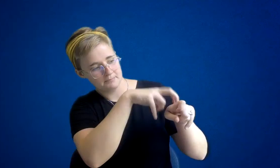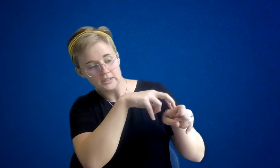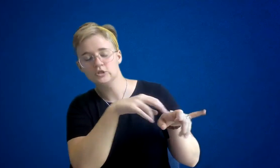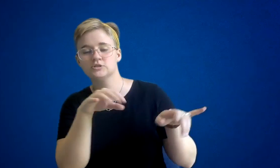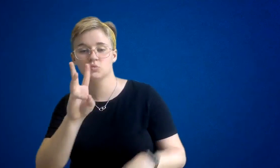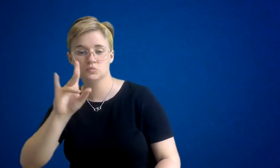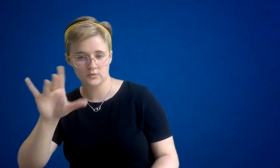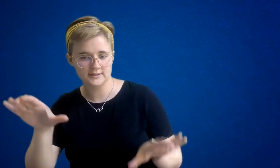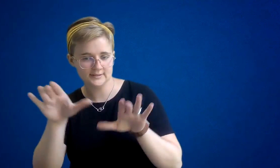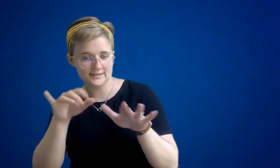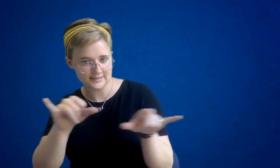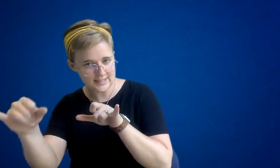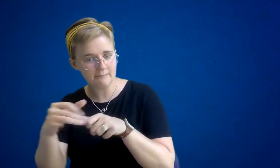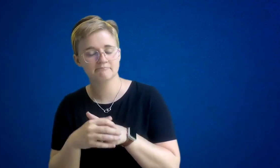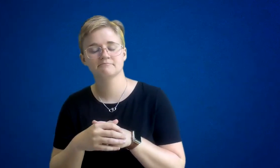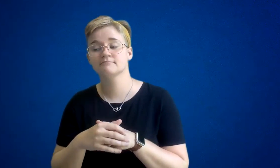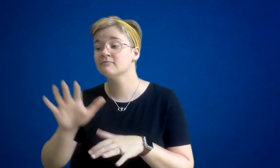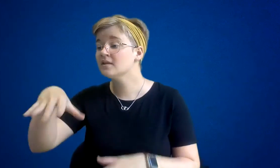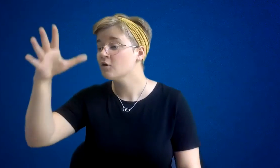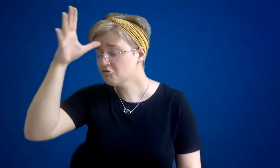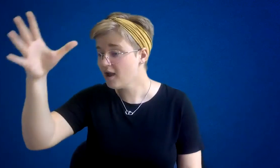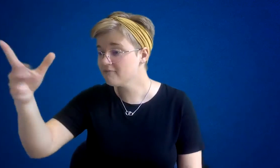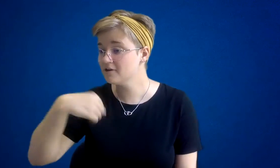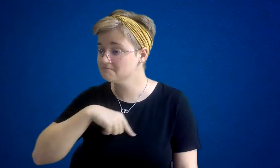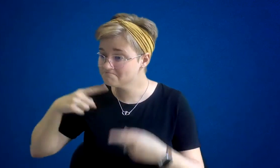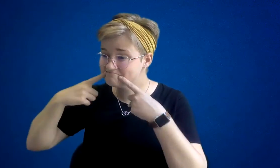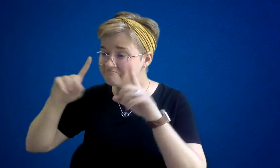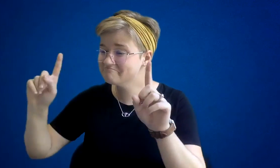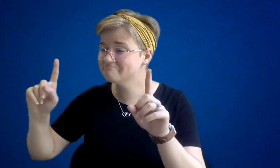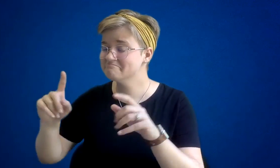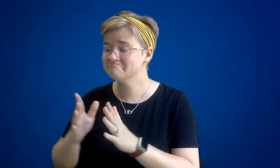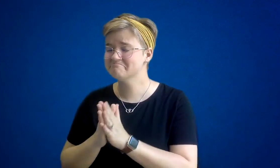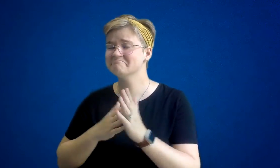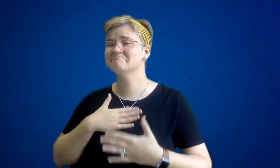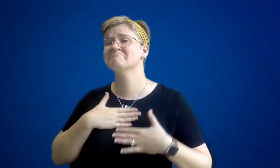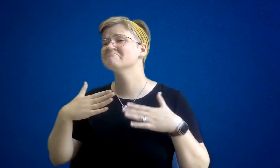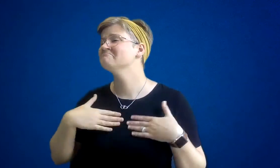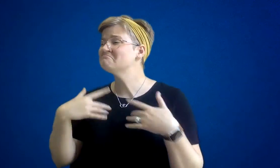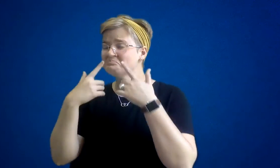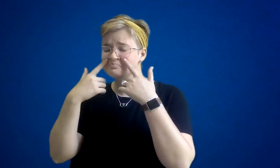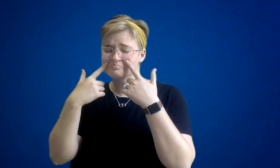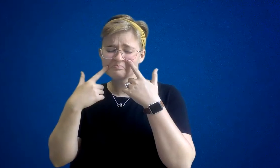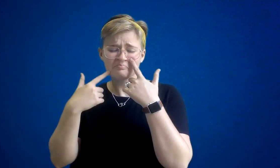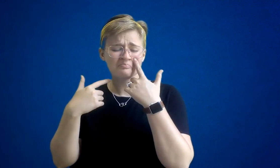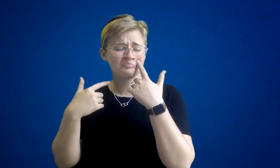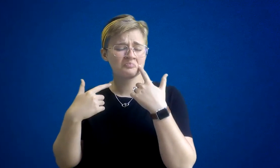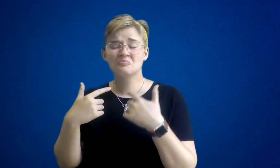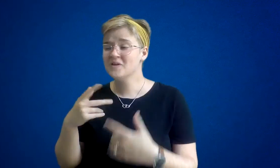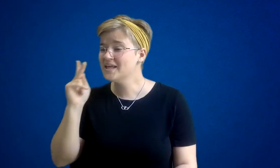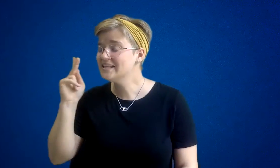it, Grandfather, Little Willie said, as tears of happiness rolled down his cheeks. See? Little